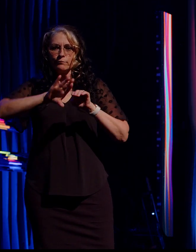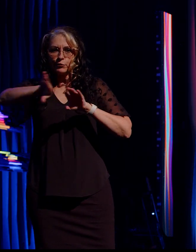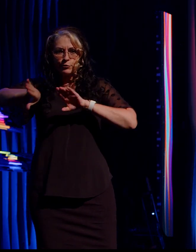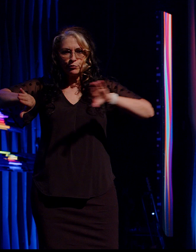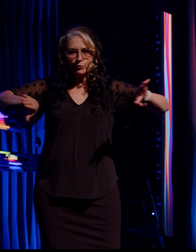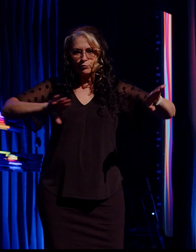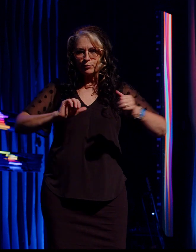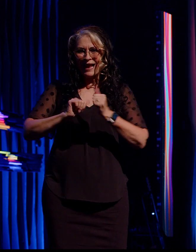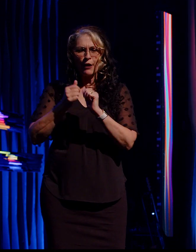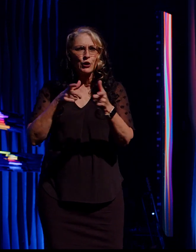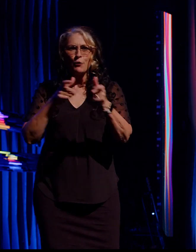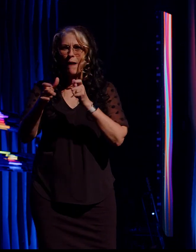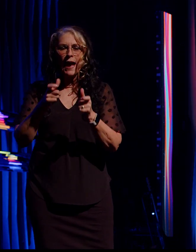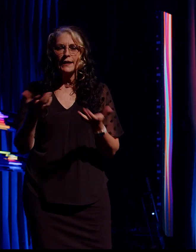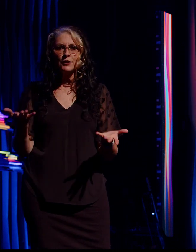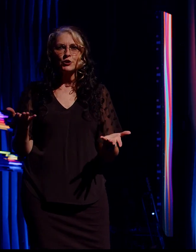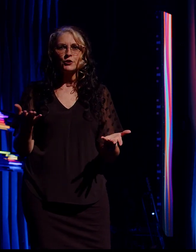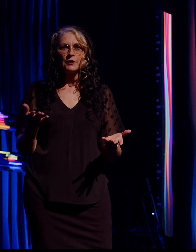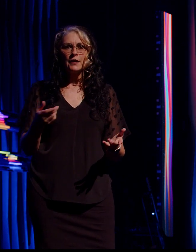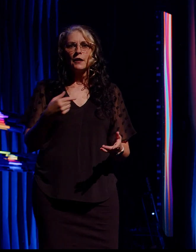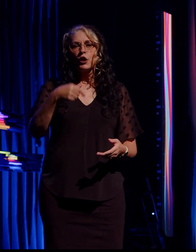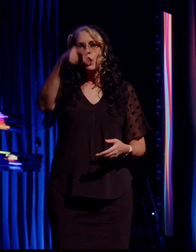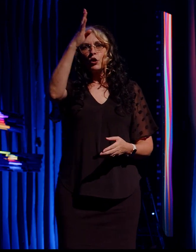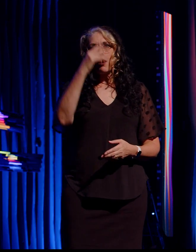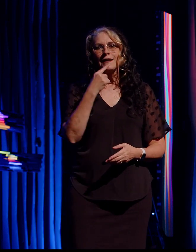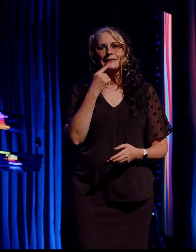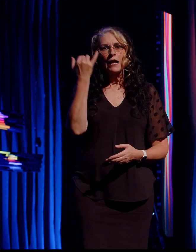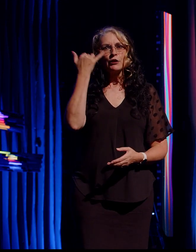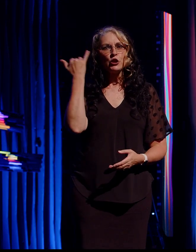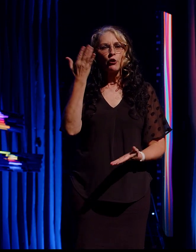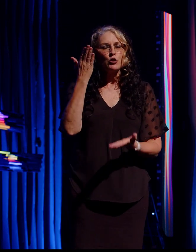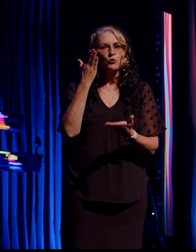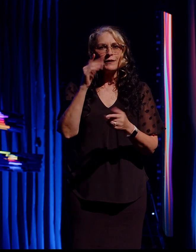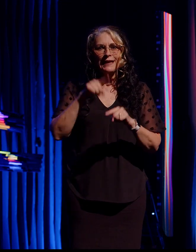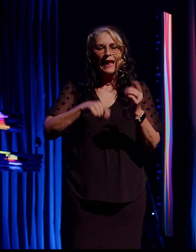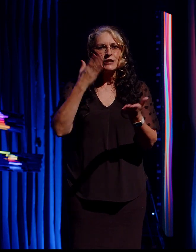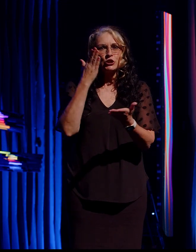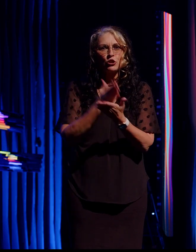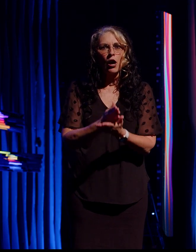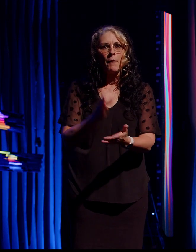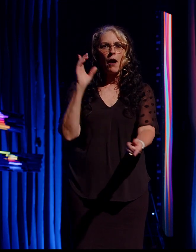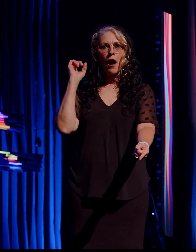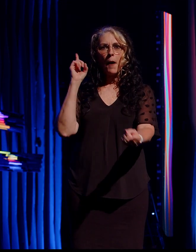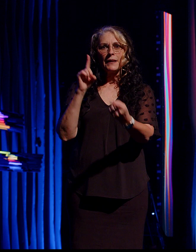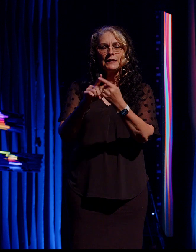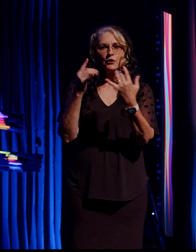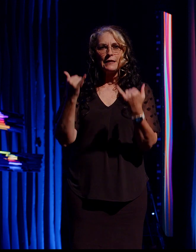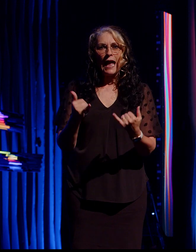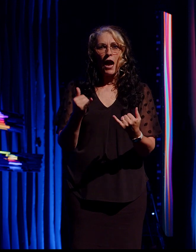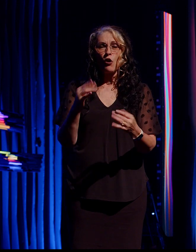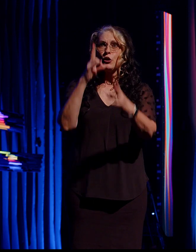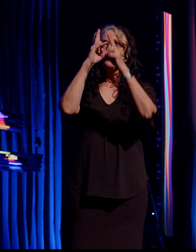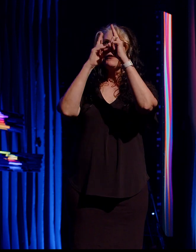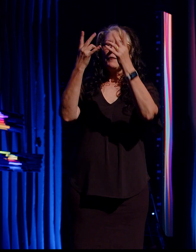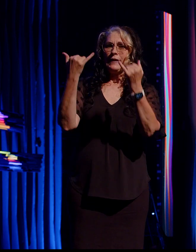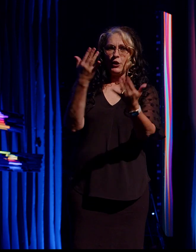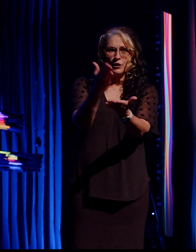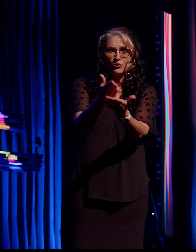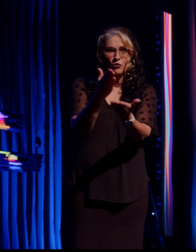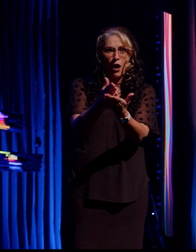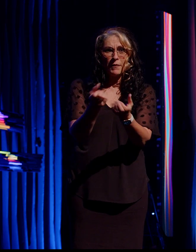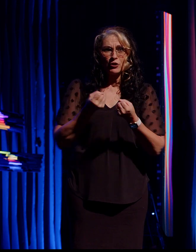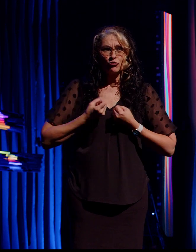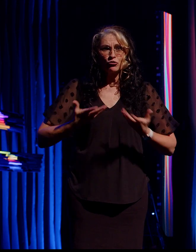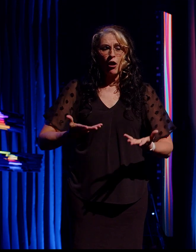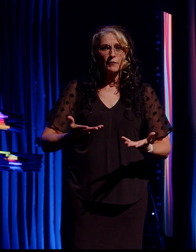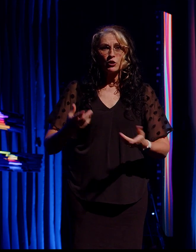telling Jeremiah, you can't stop now. You feared me up to this point in time, and now you're going to stop. What you've gone